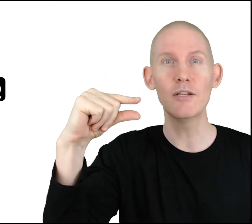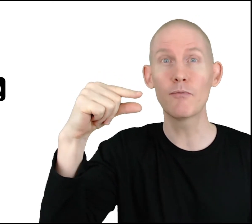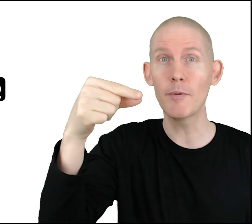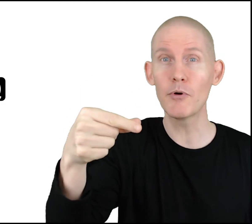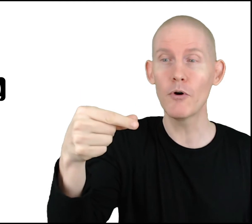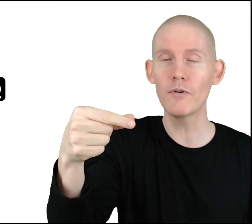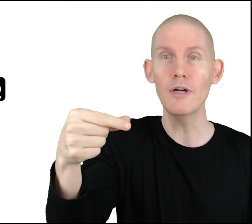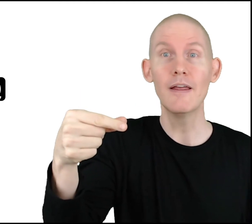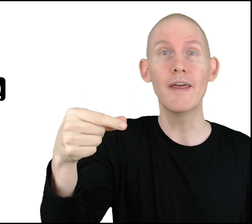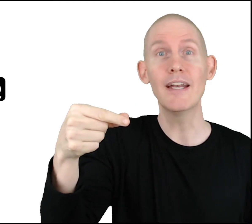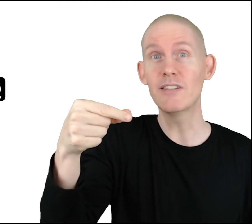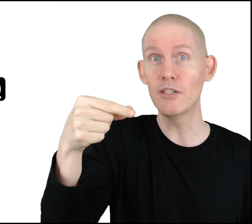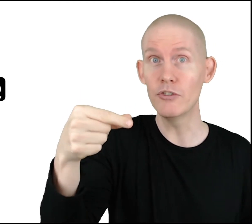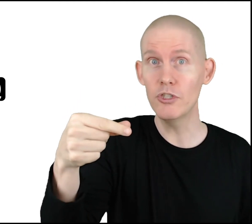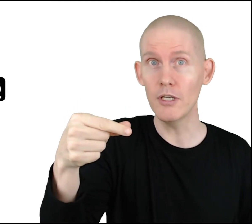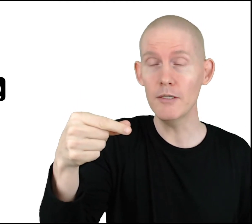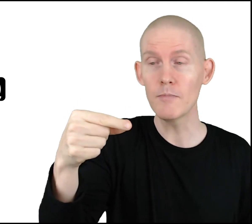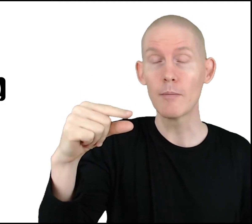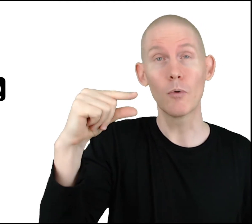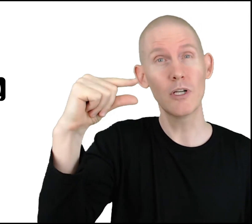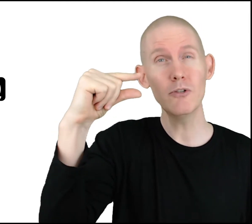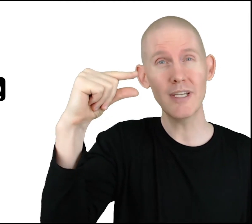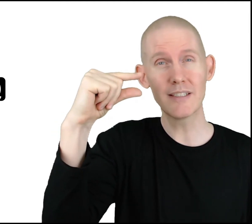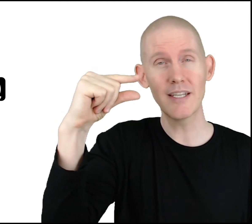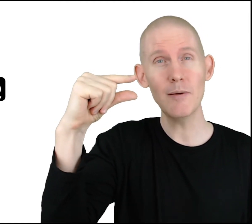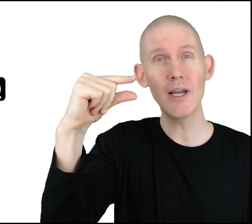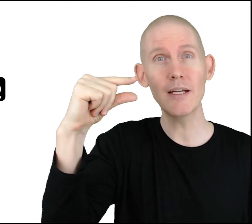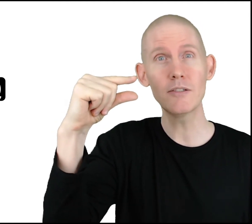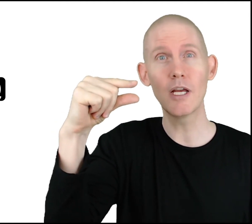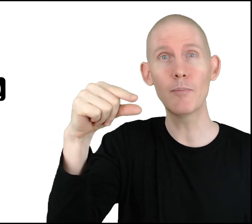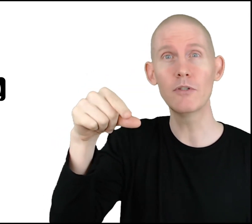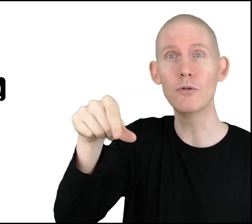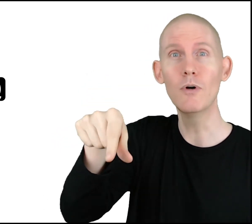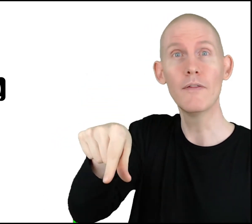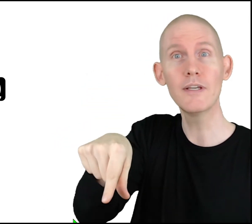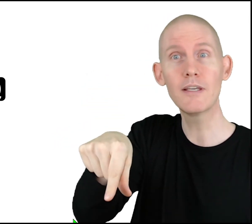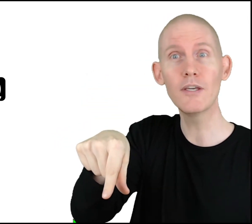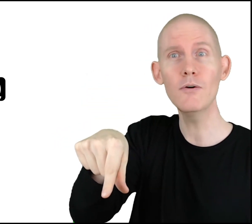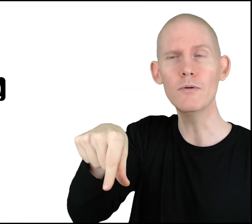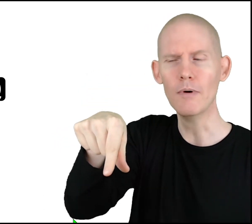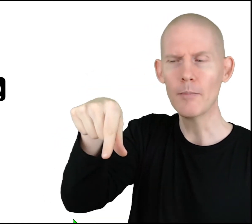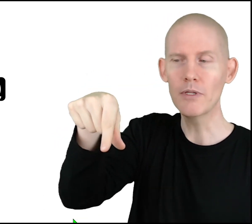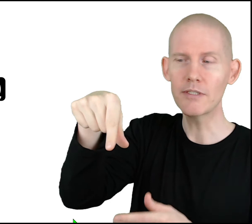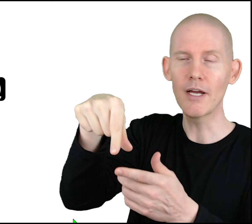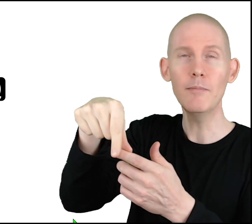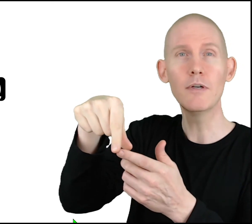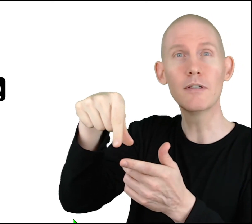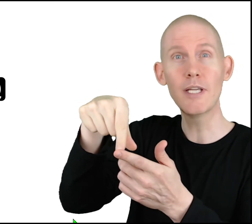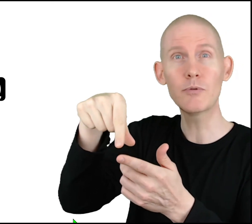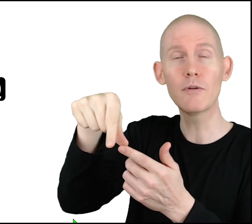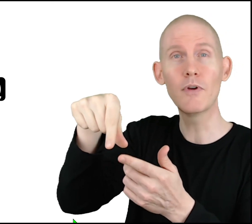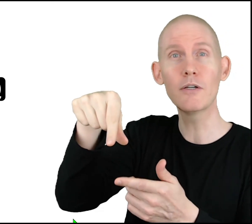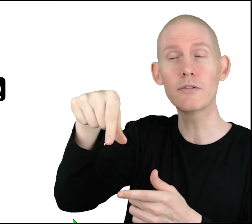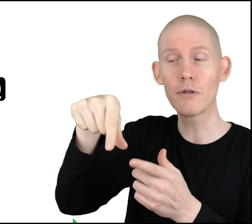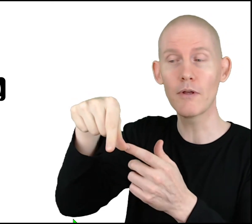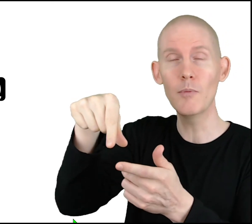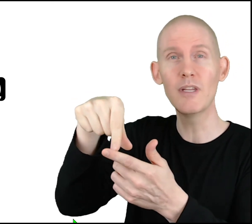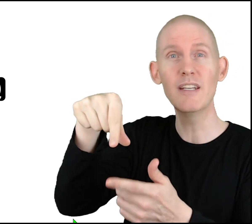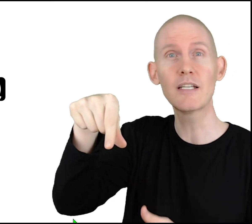flip it over. That is the G. But we're going to use that same hand shape and do the Q. But this time, the tips of the fingers, the thumb and the index finger